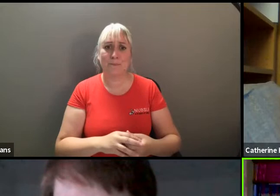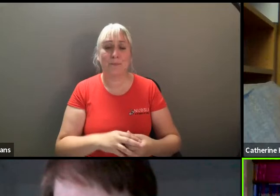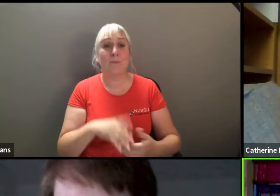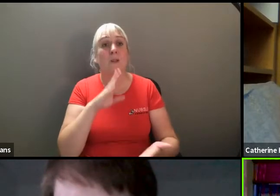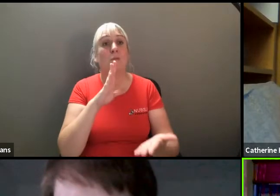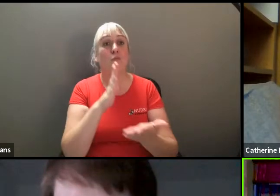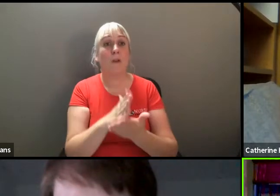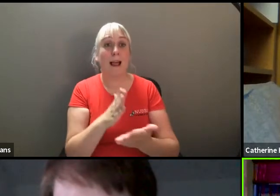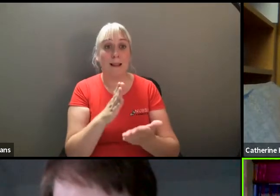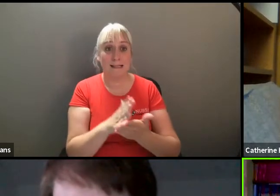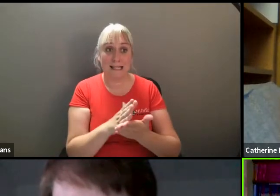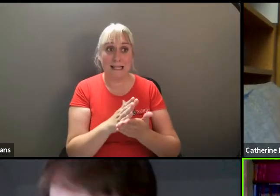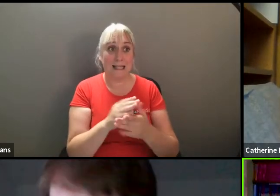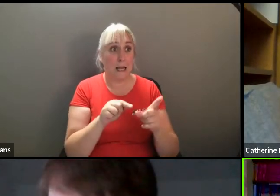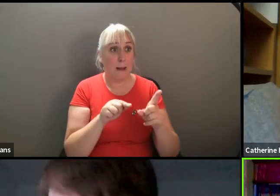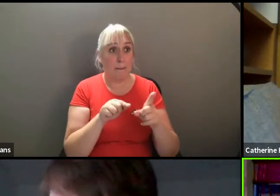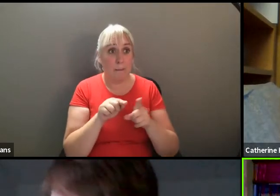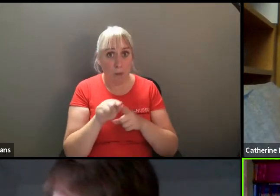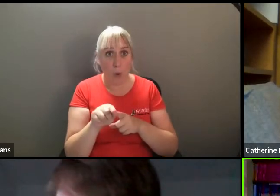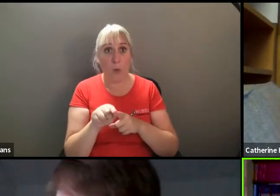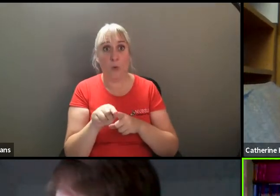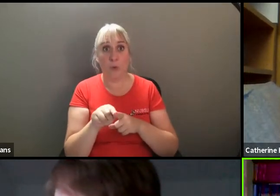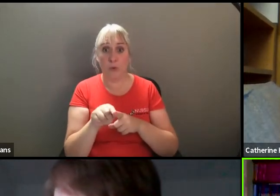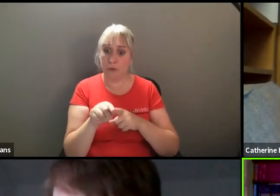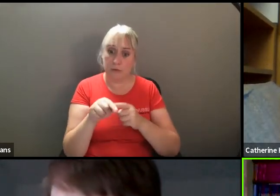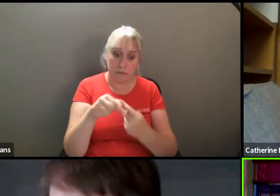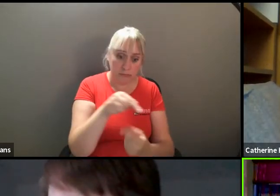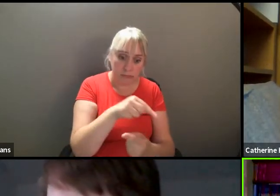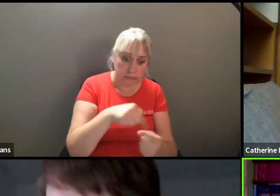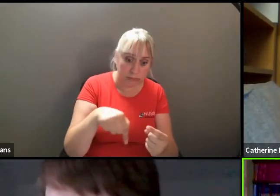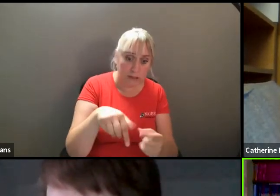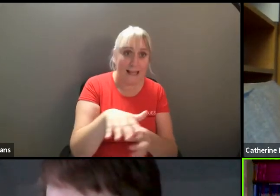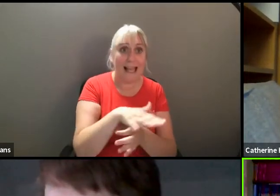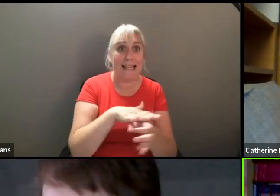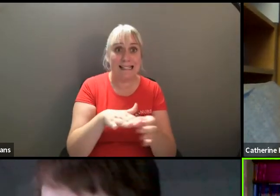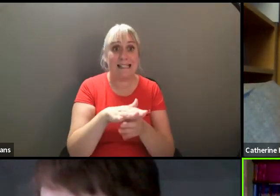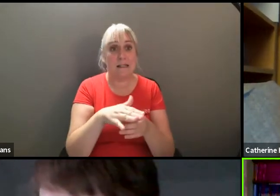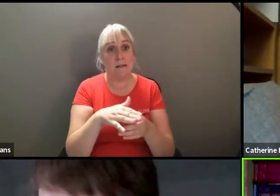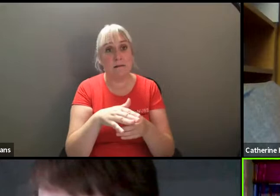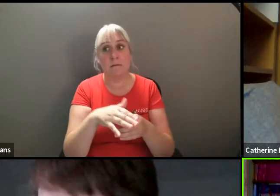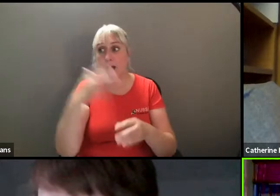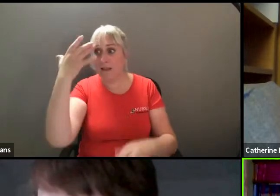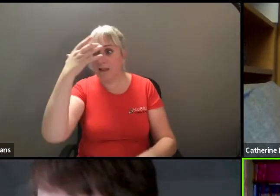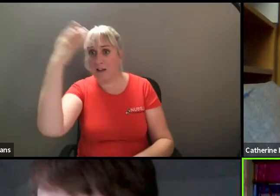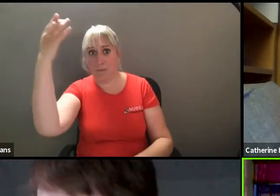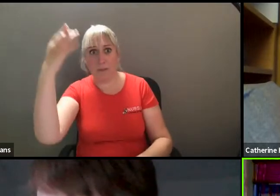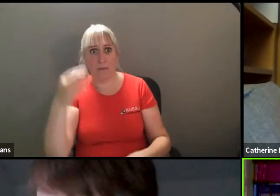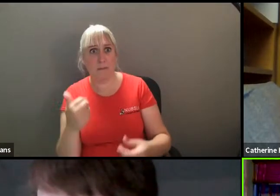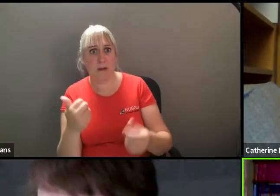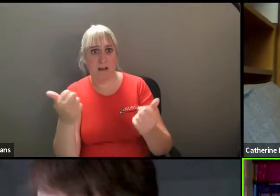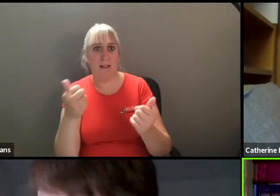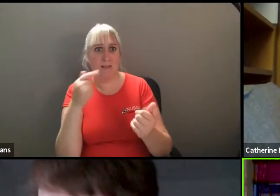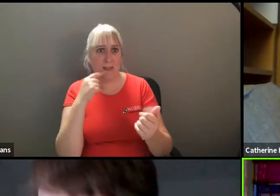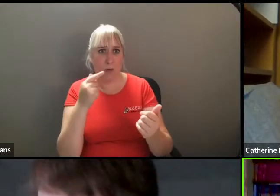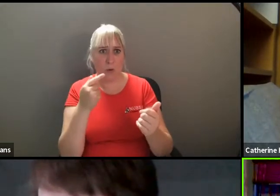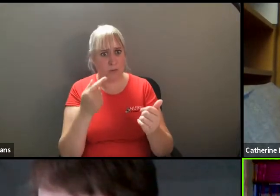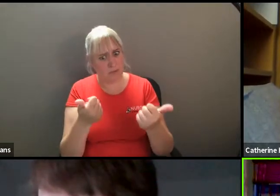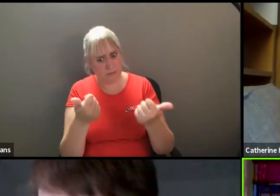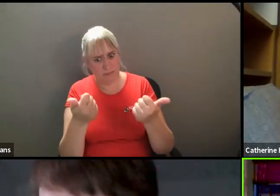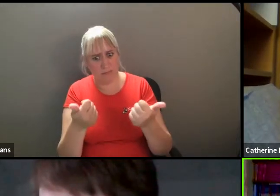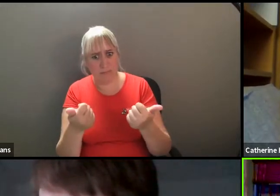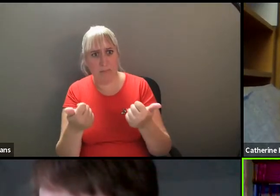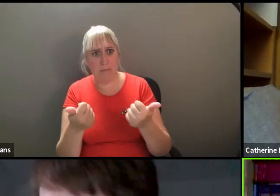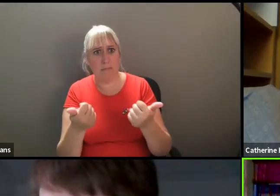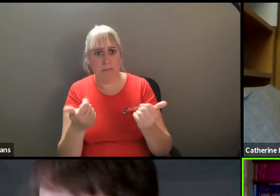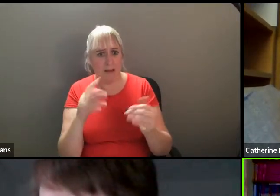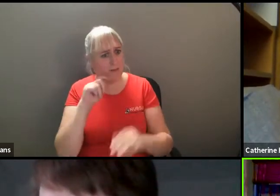is that in most cases, the government is actually able to adjust and accommodate extra demands